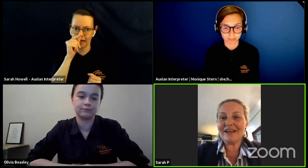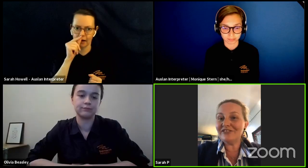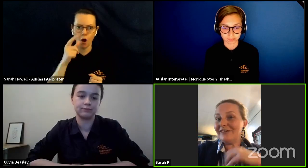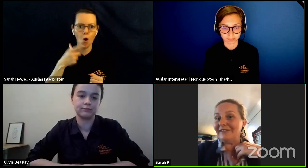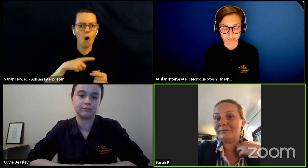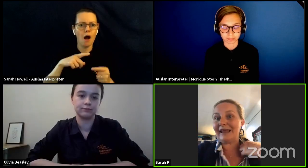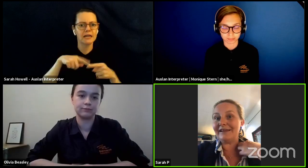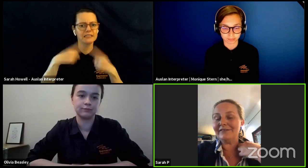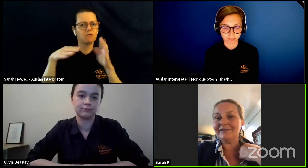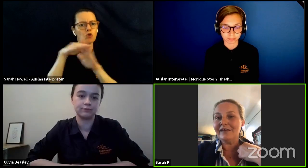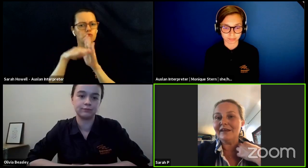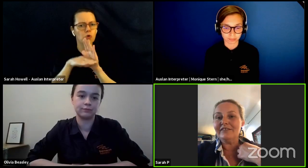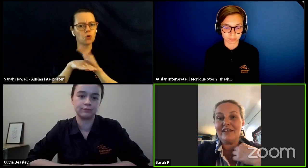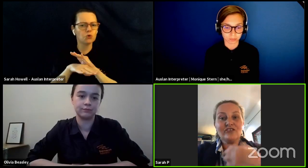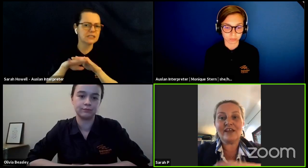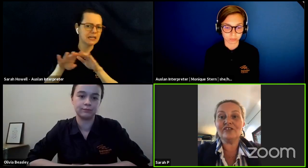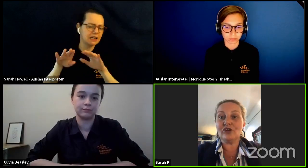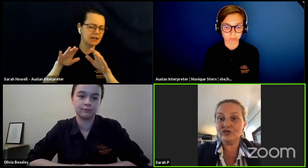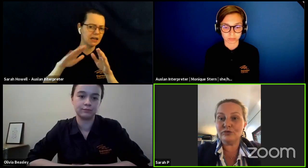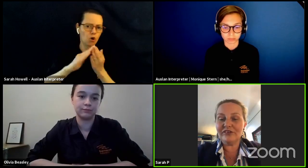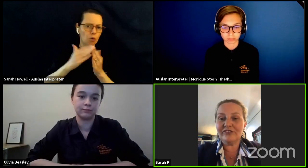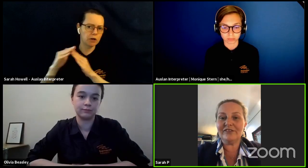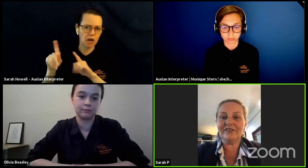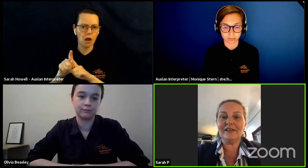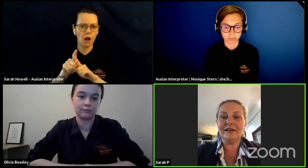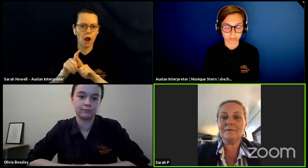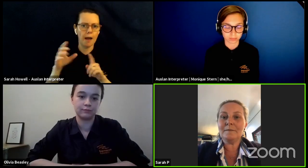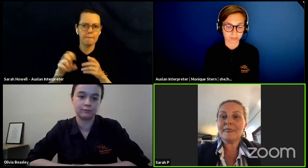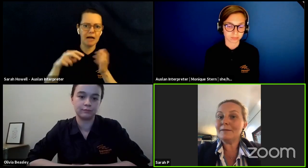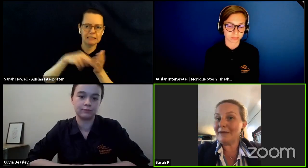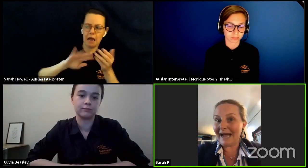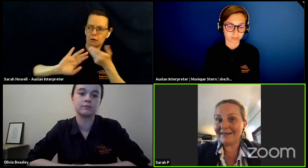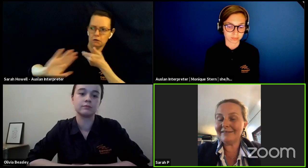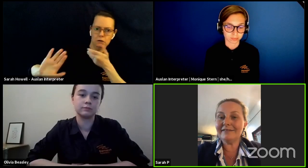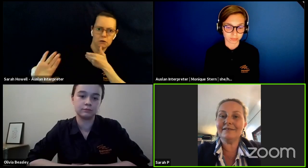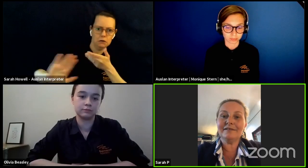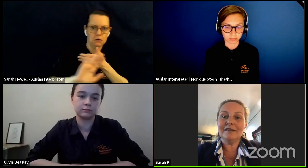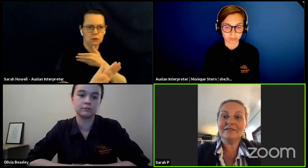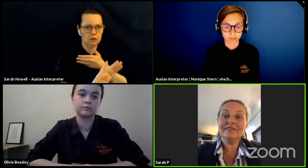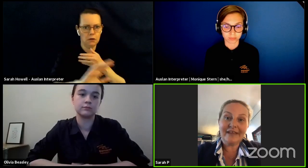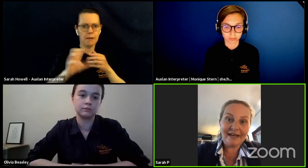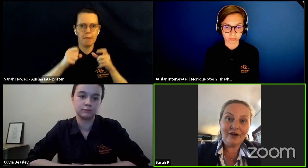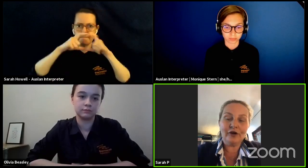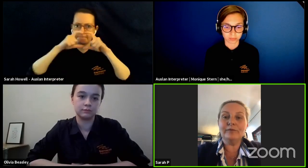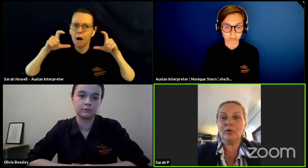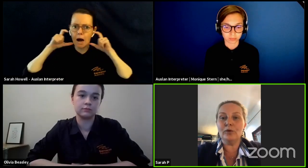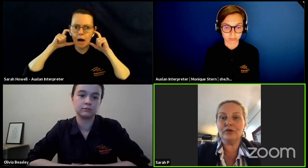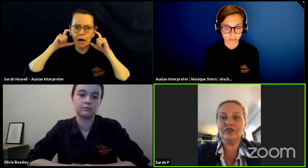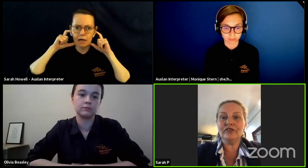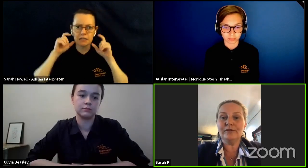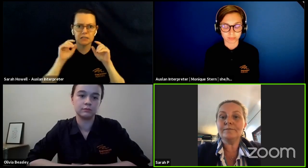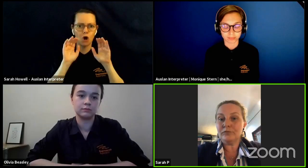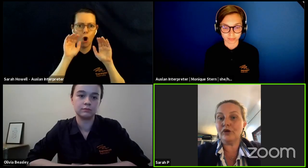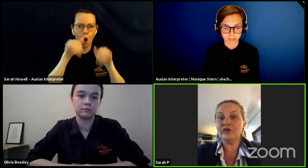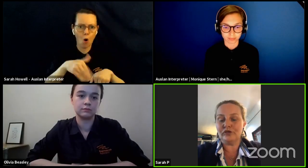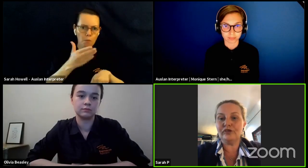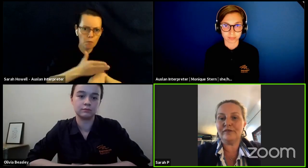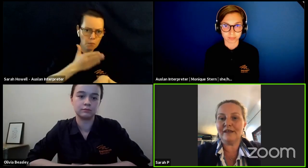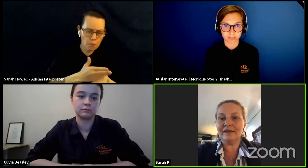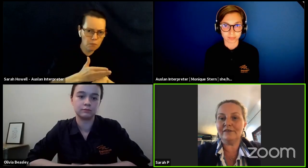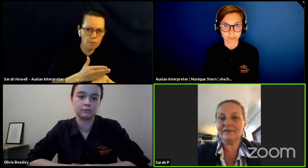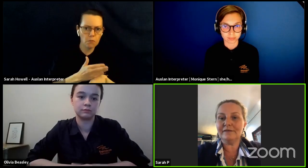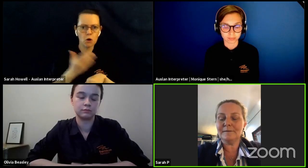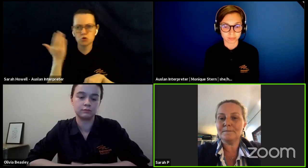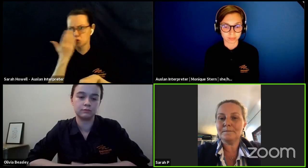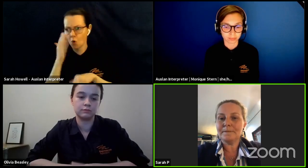mitigation strategies in place, such as social distancing, masks, the stay-at-home orders, those sorts